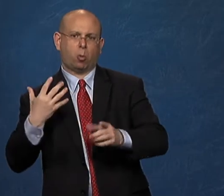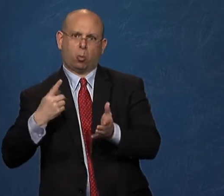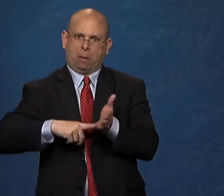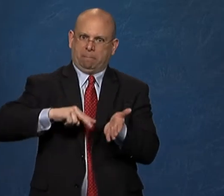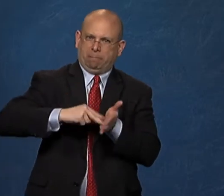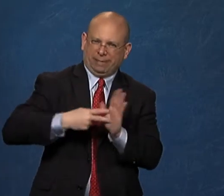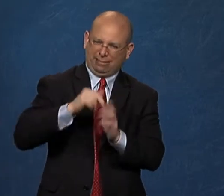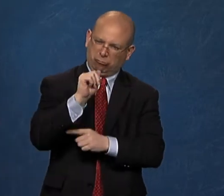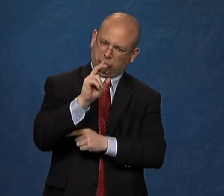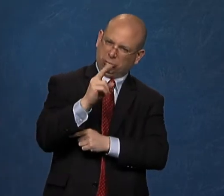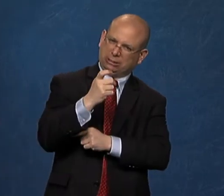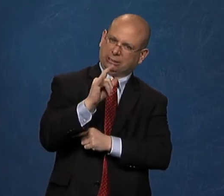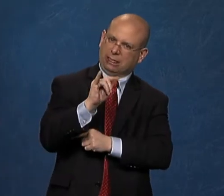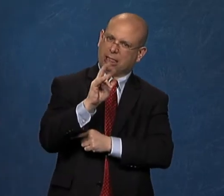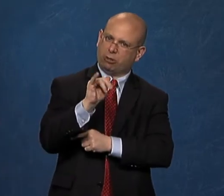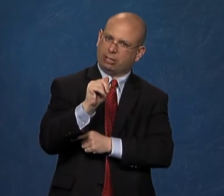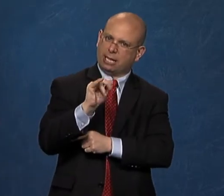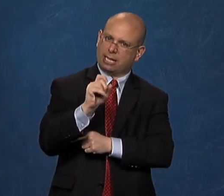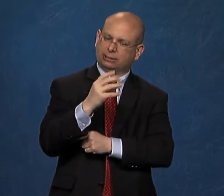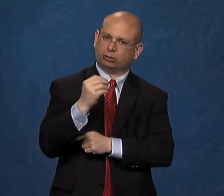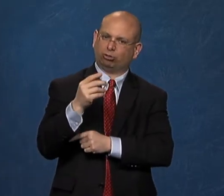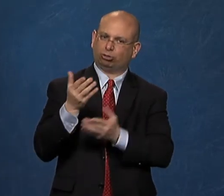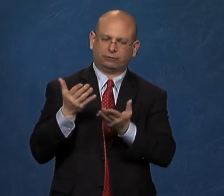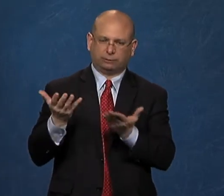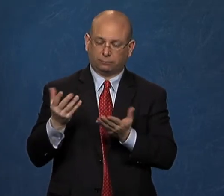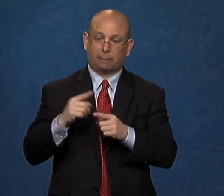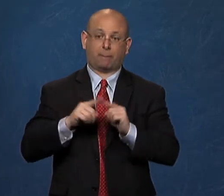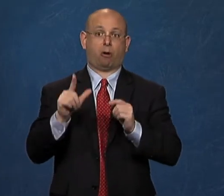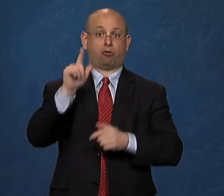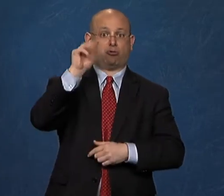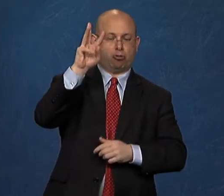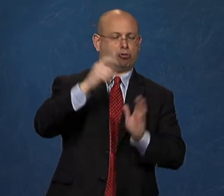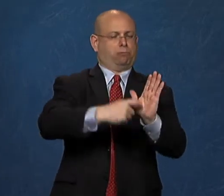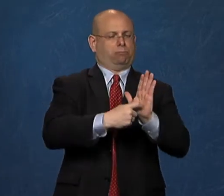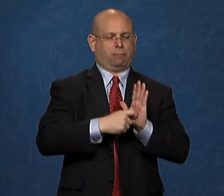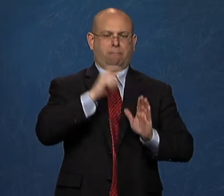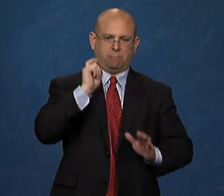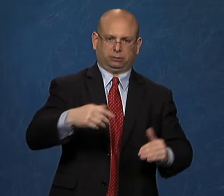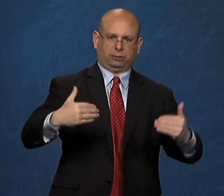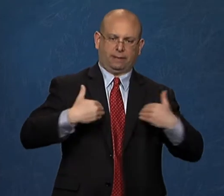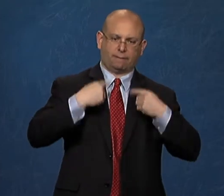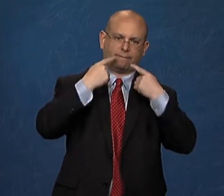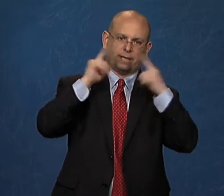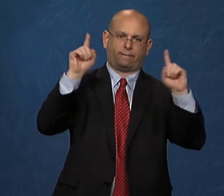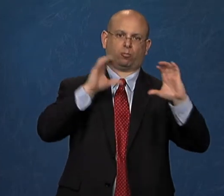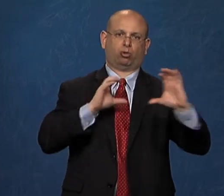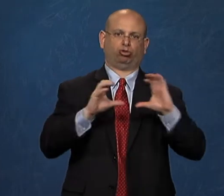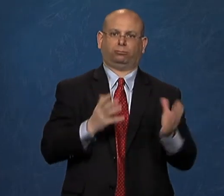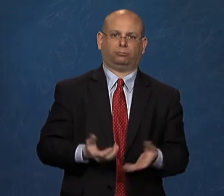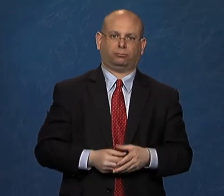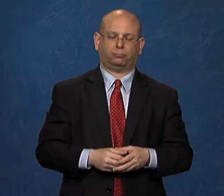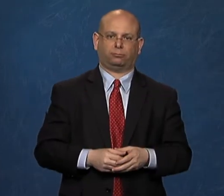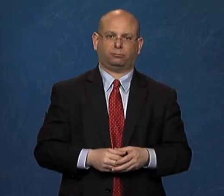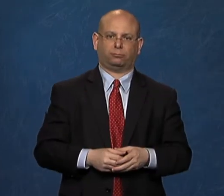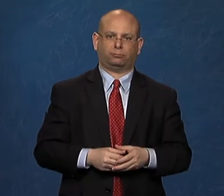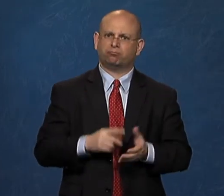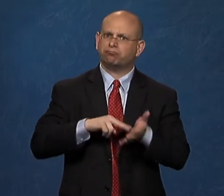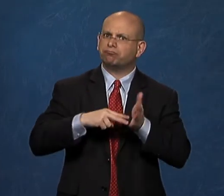the regulations speak more specifically to what those auxiliary aids and services are. But primarily speaking,